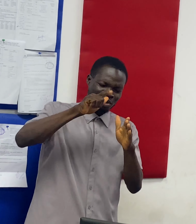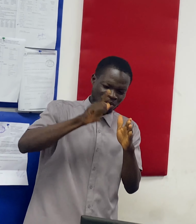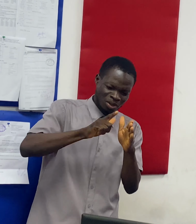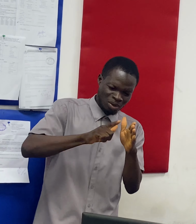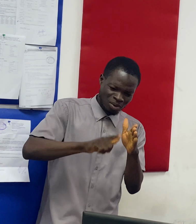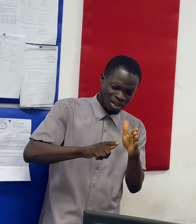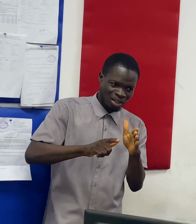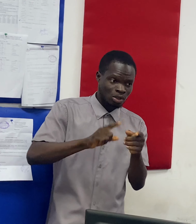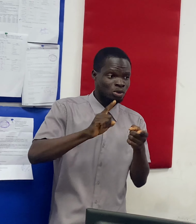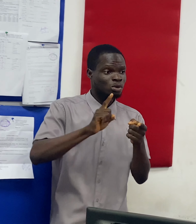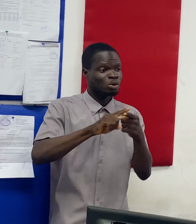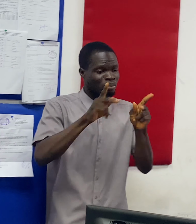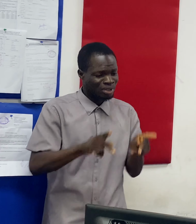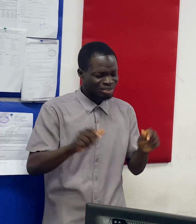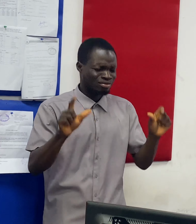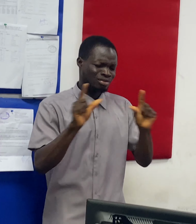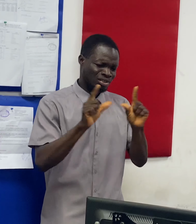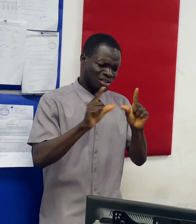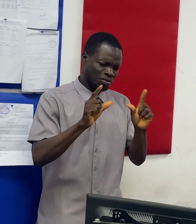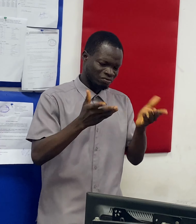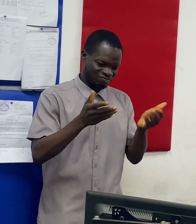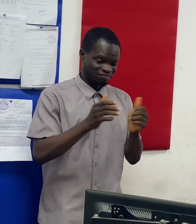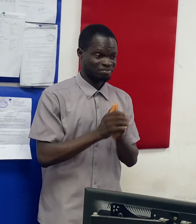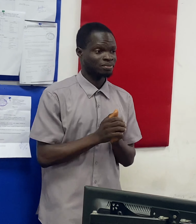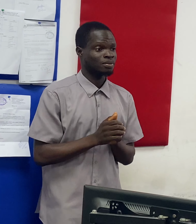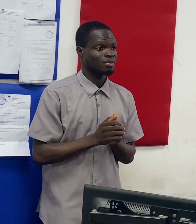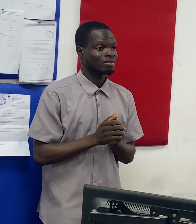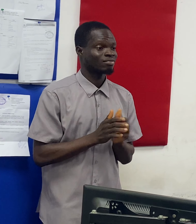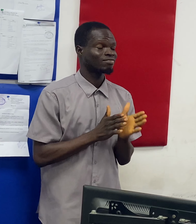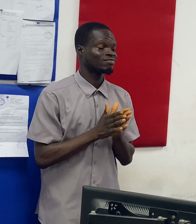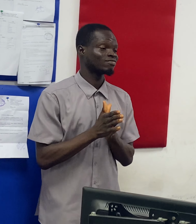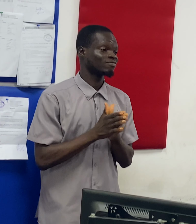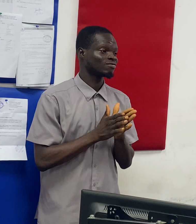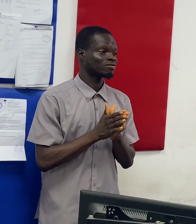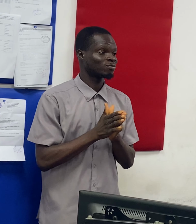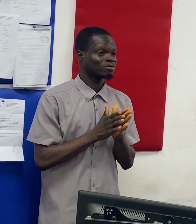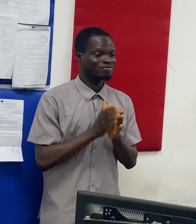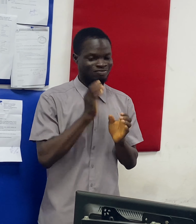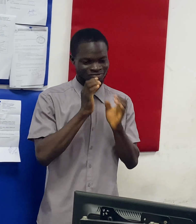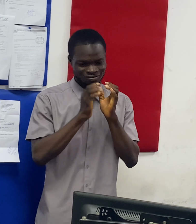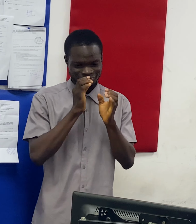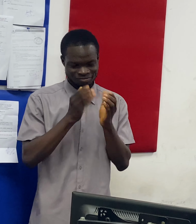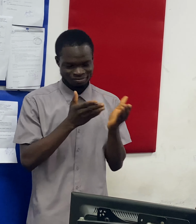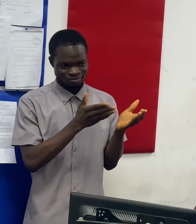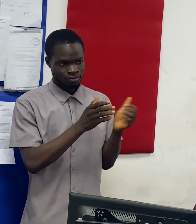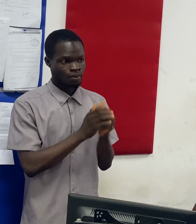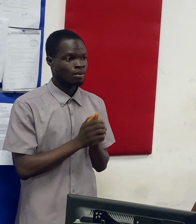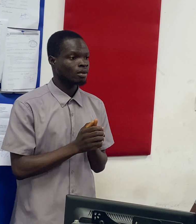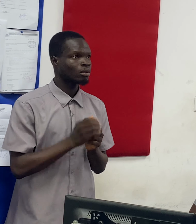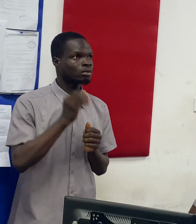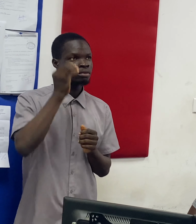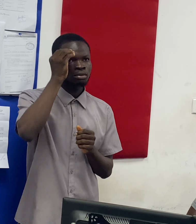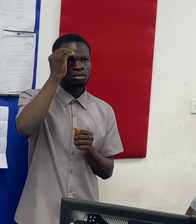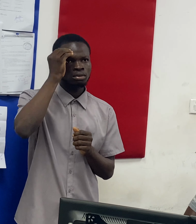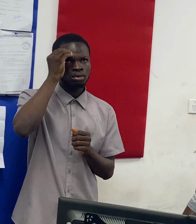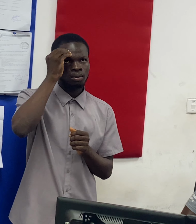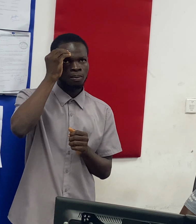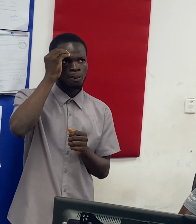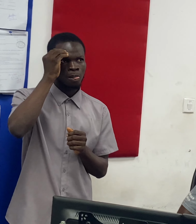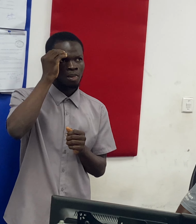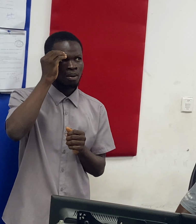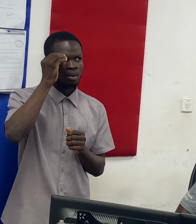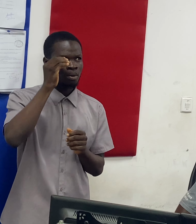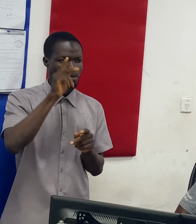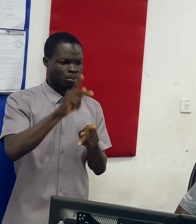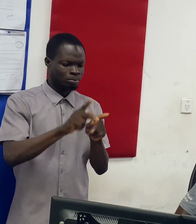height. Oh, right. Very interesting. Right, so we realize that many people visit